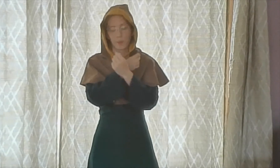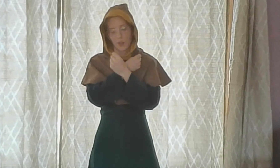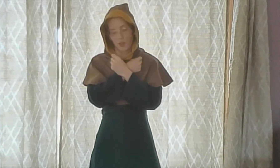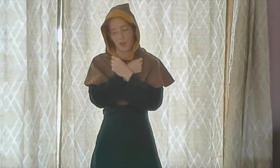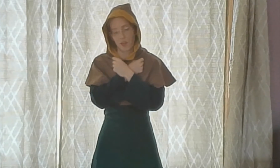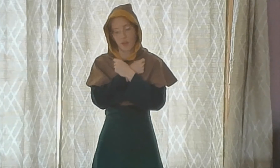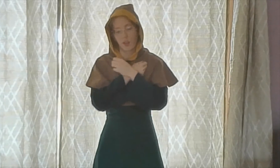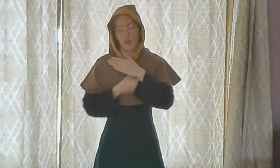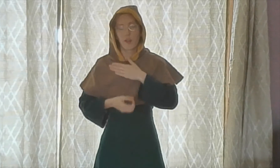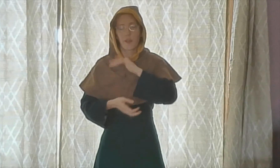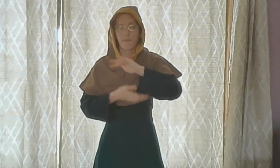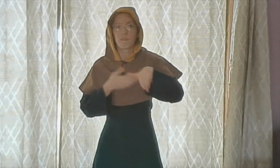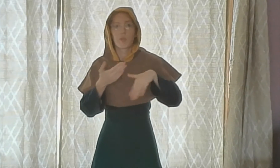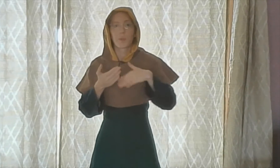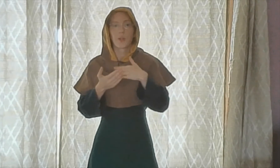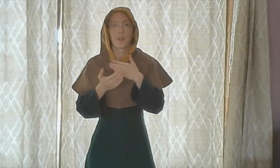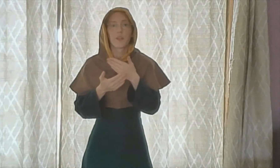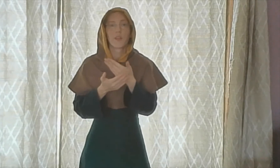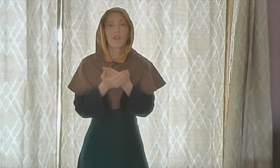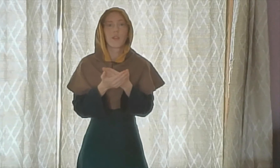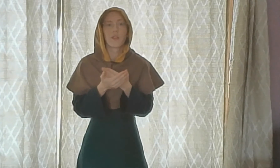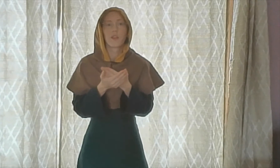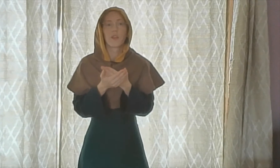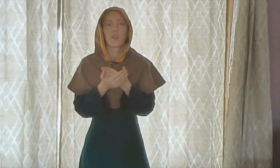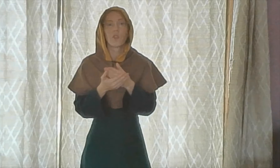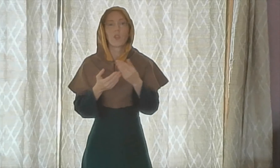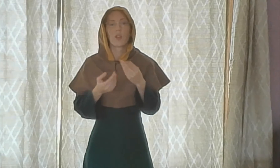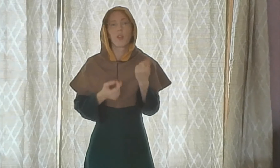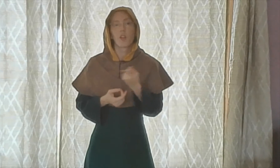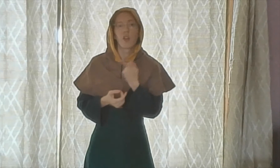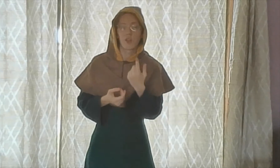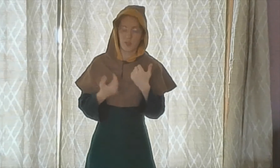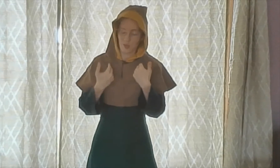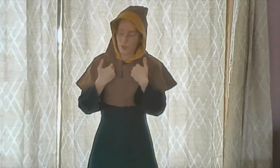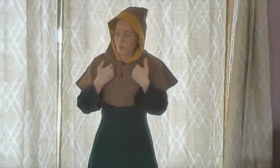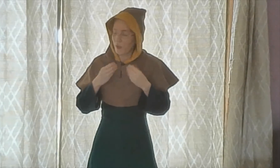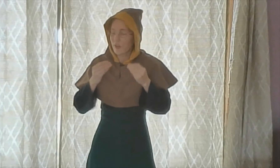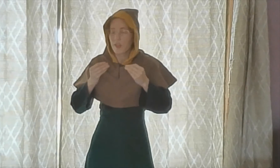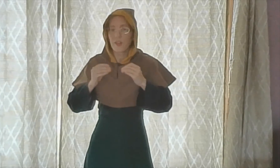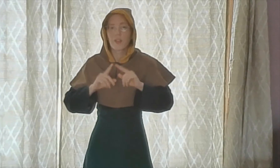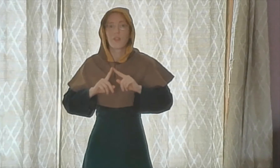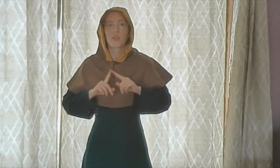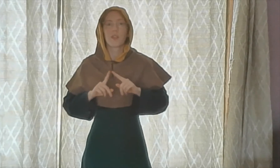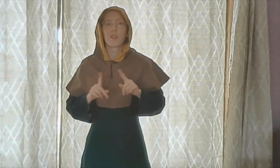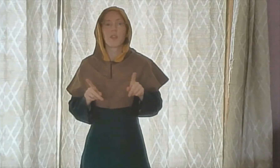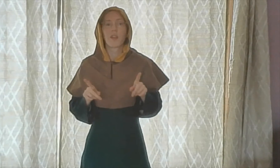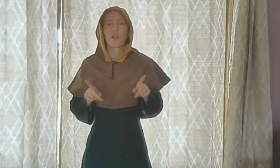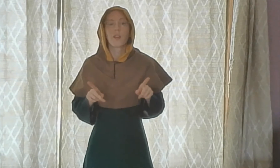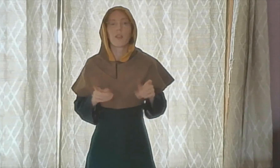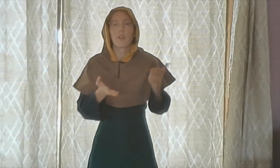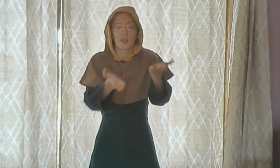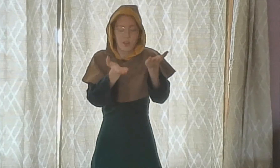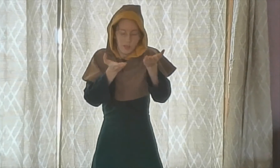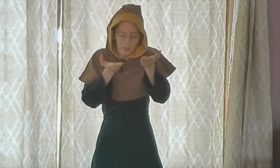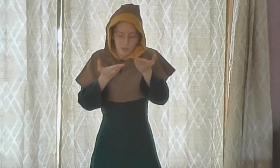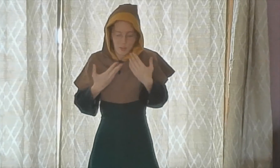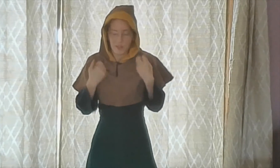my love, my own. You who give more strength to me than